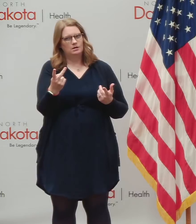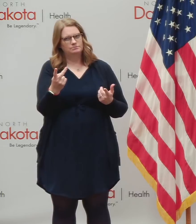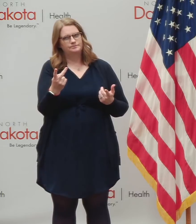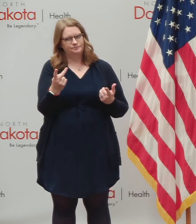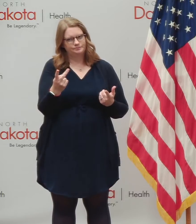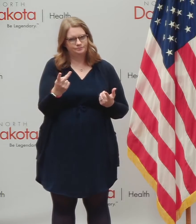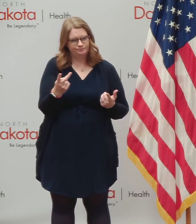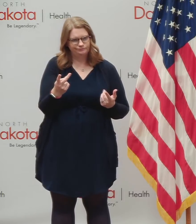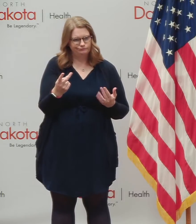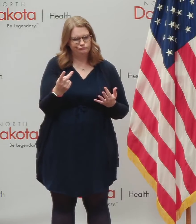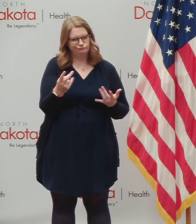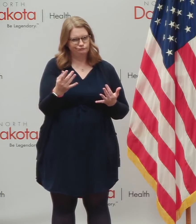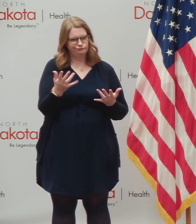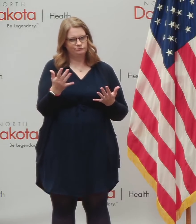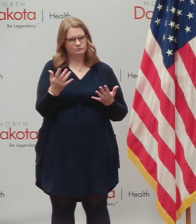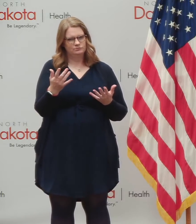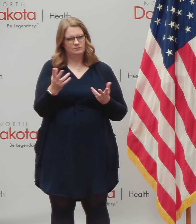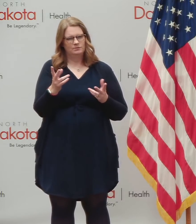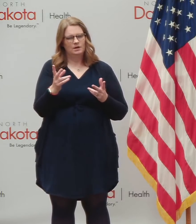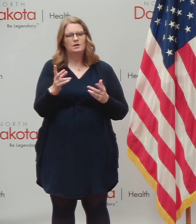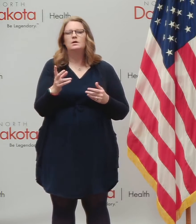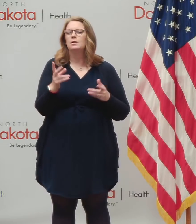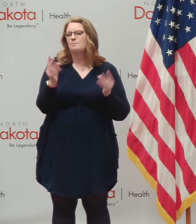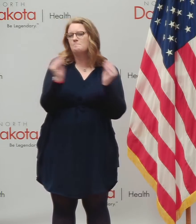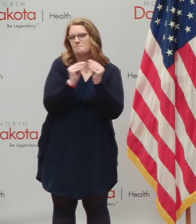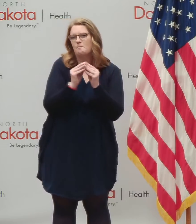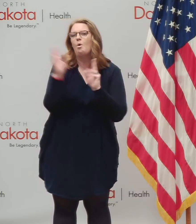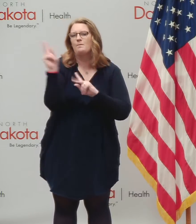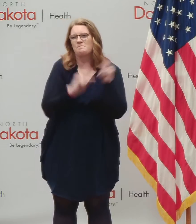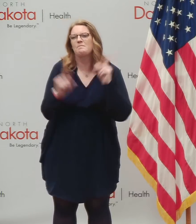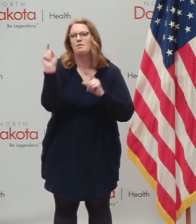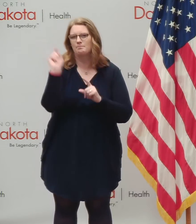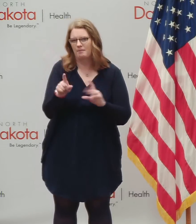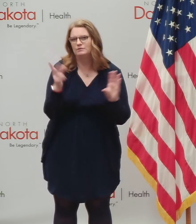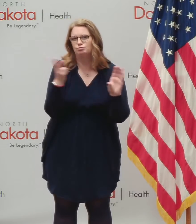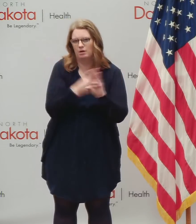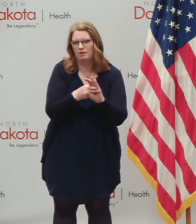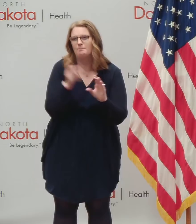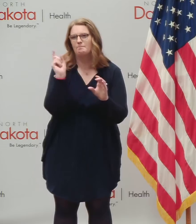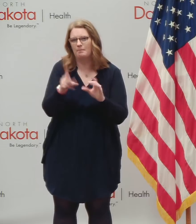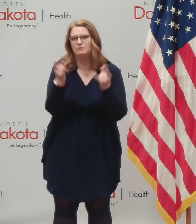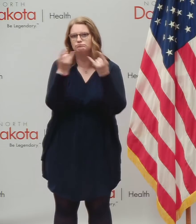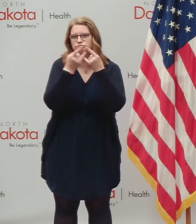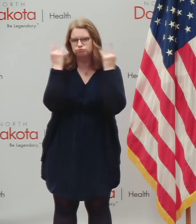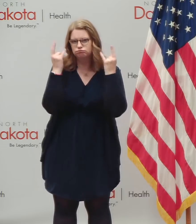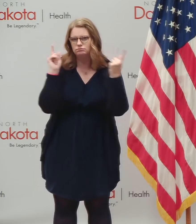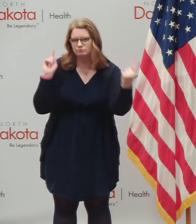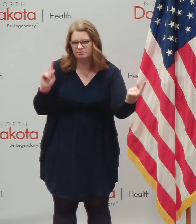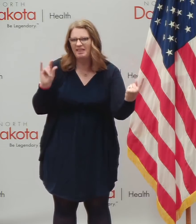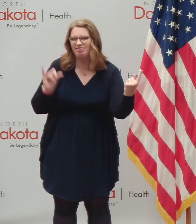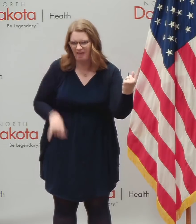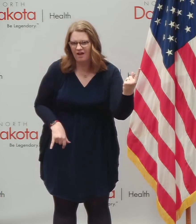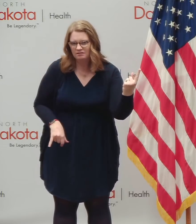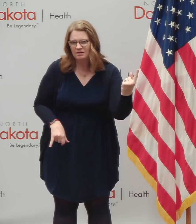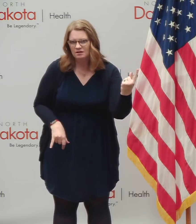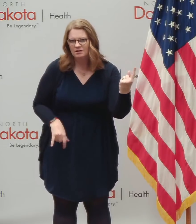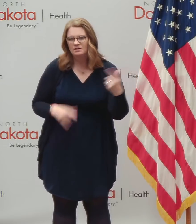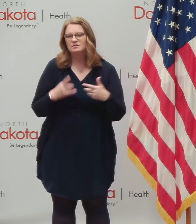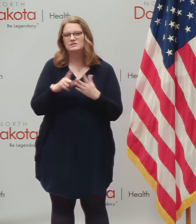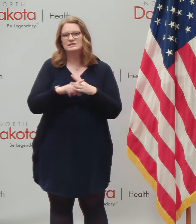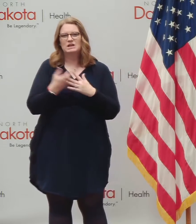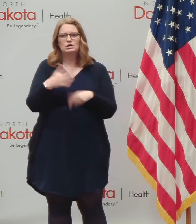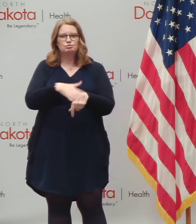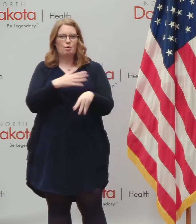participation, the people finding their why, that people joining in for whatever reason to start slowing the spread.